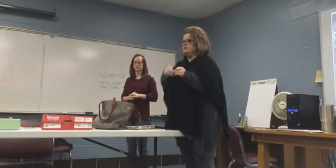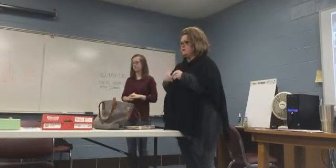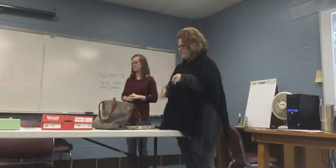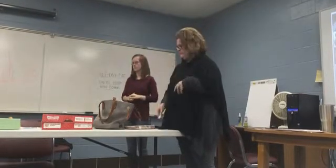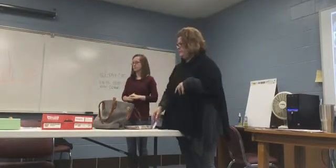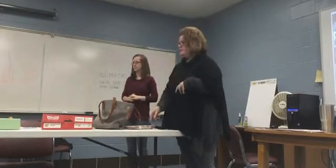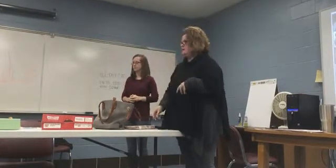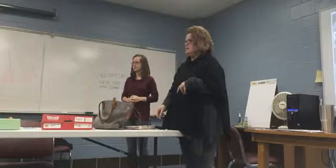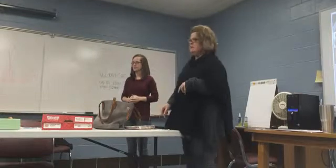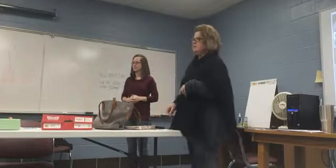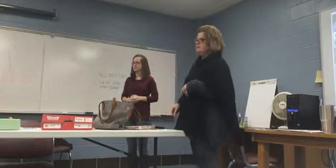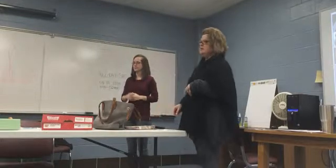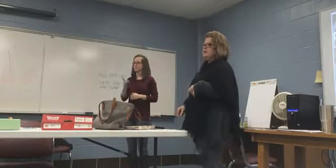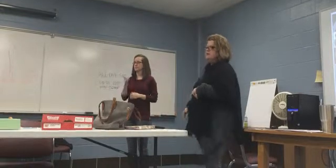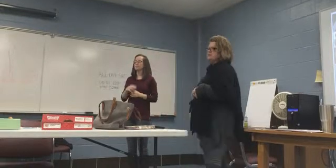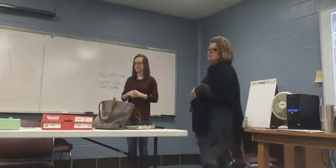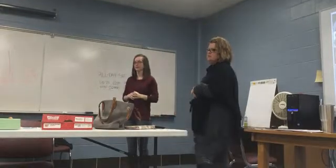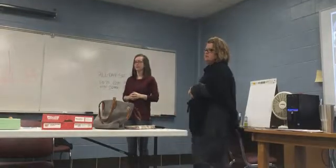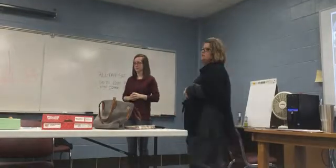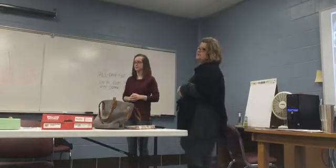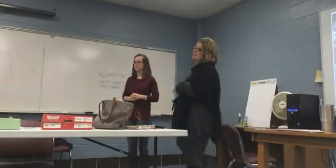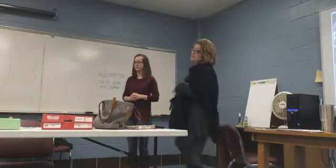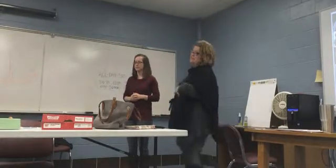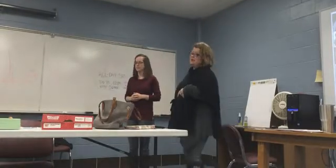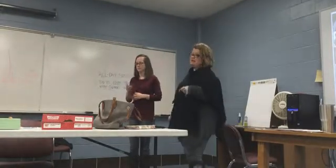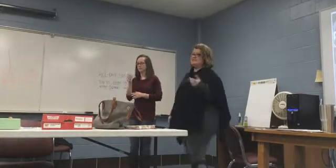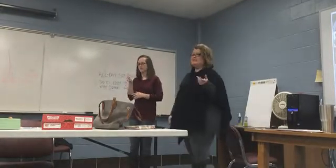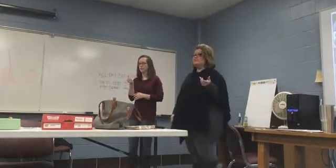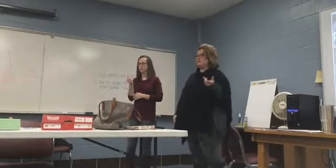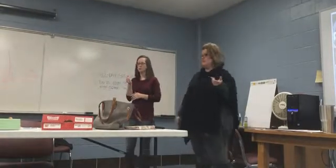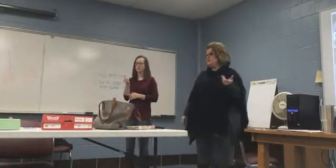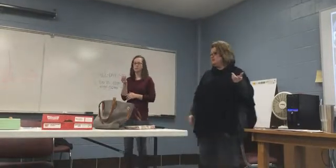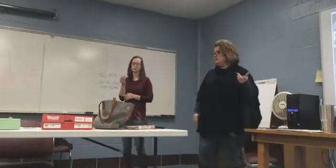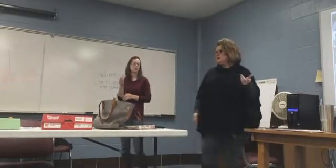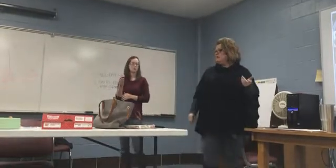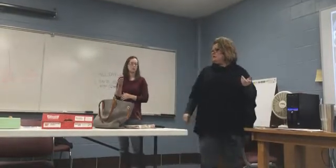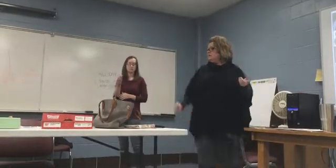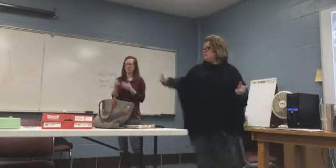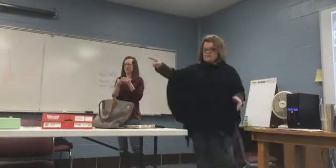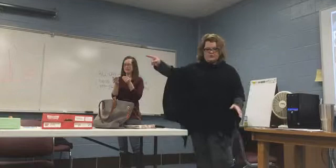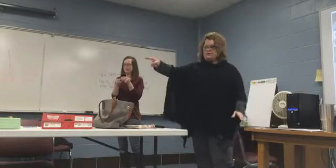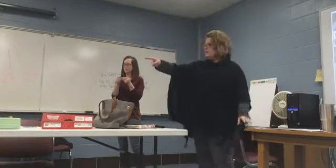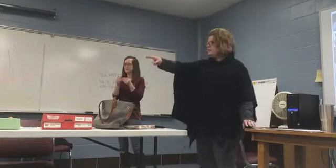down there. Is that it? Yep, that's it too. There should be several of these actually, because these are easy. What's your blue? What's your category,